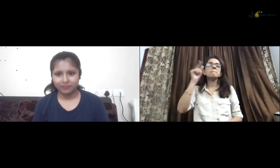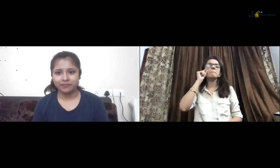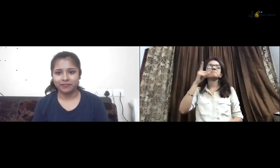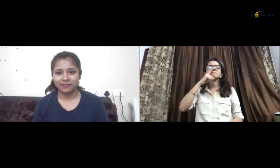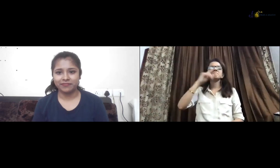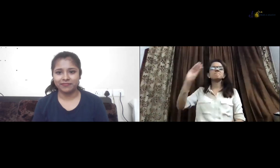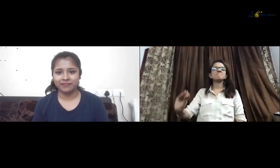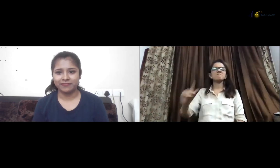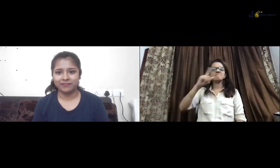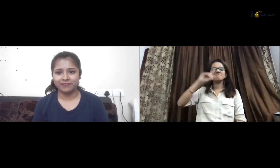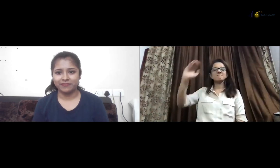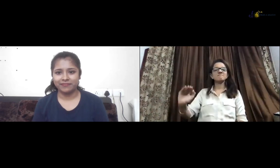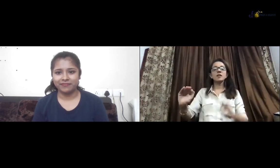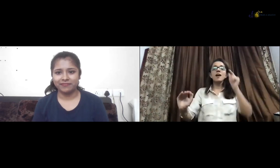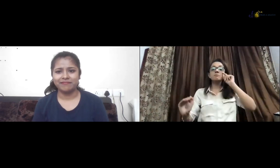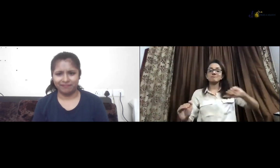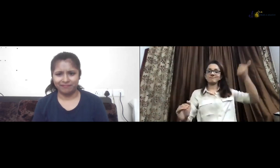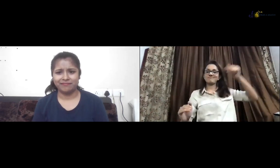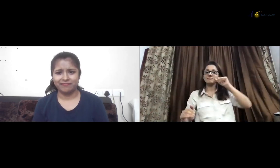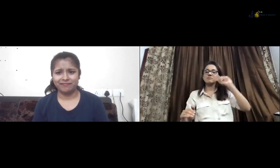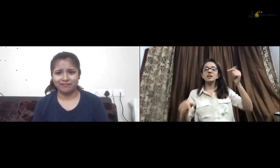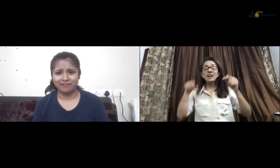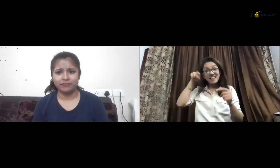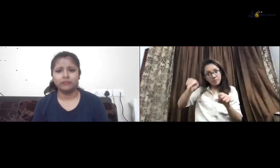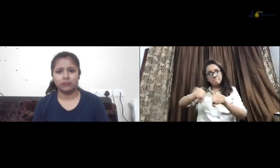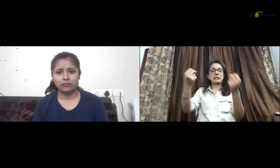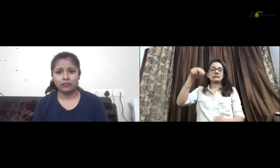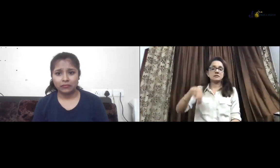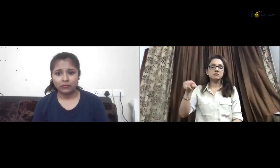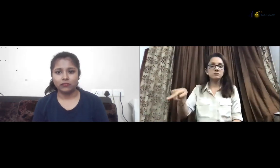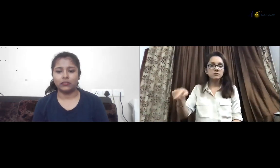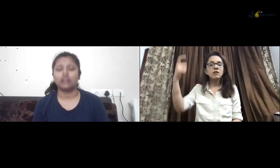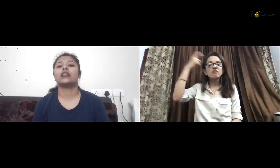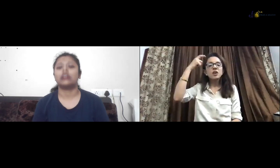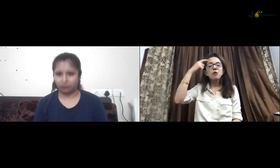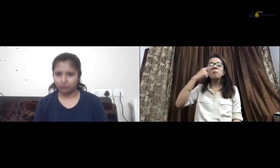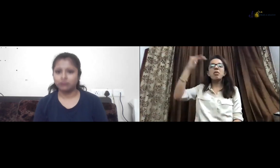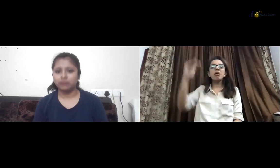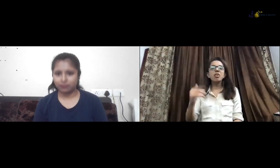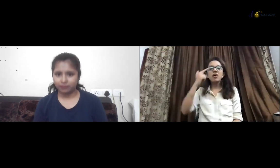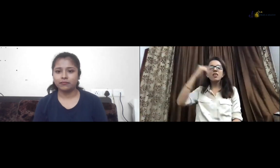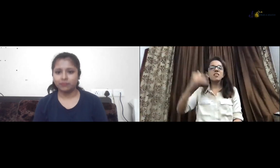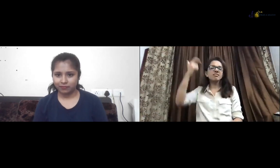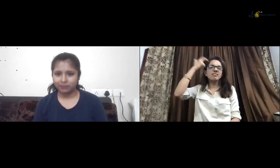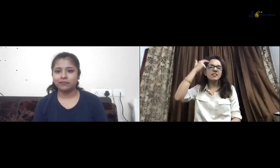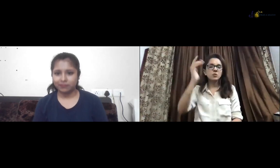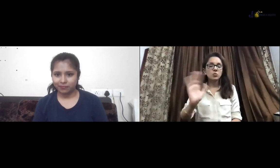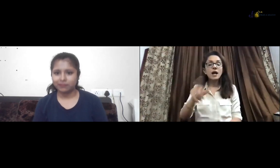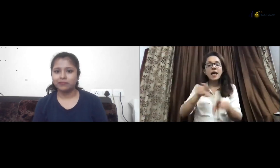it's a bias, the stereotype mind that women can't do. Women can't. They always think that male can